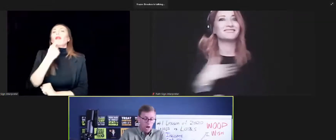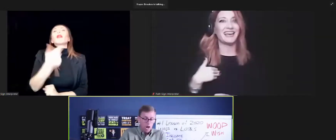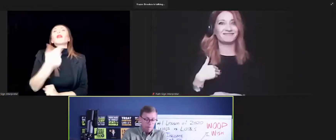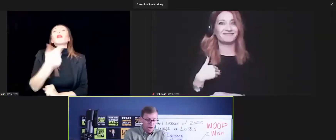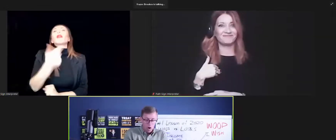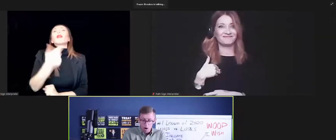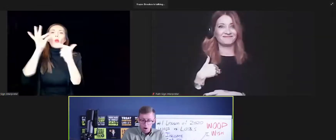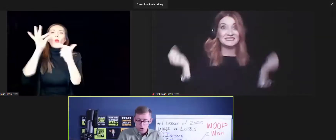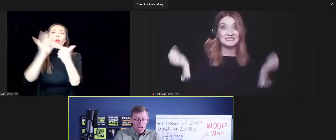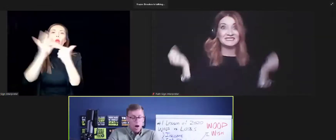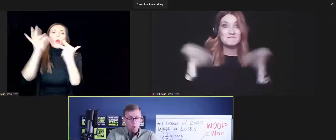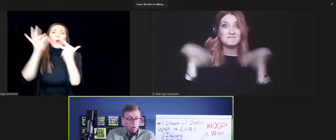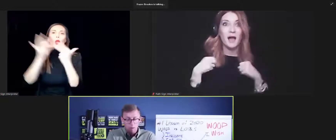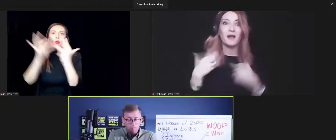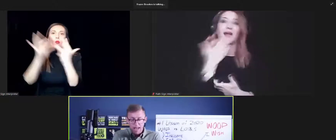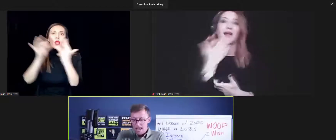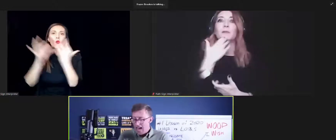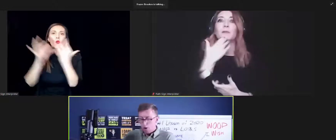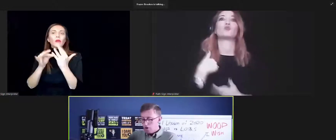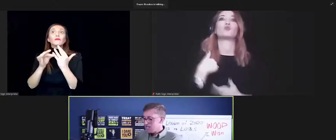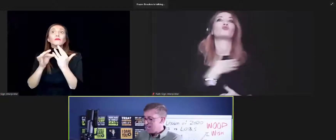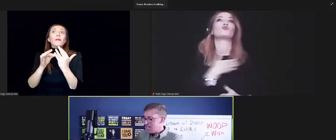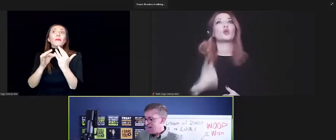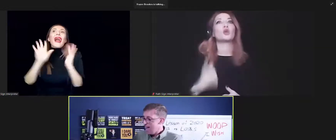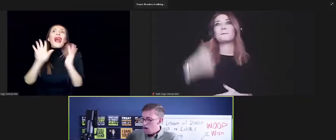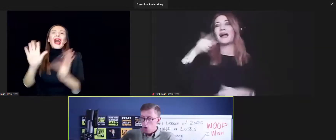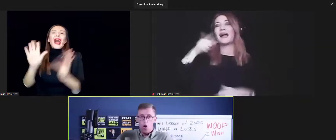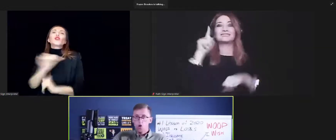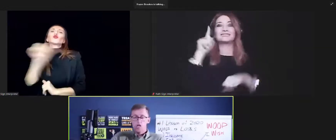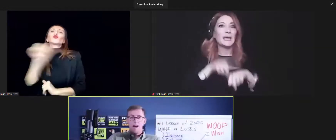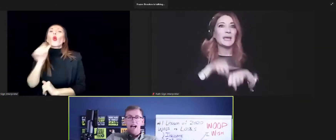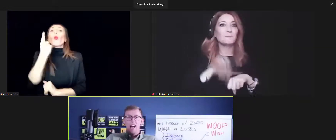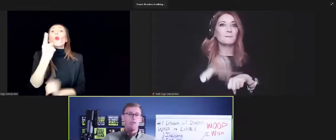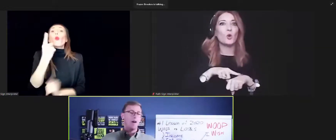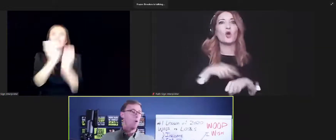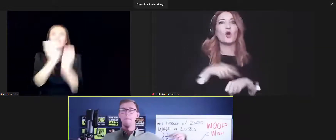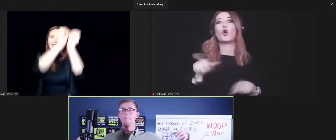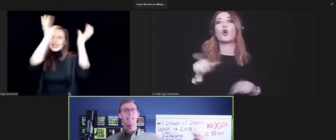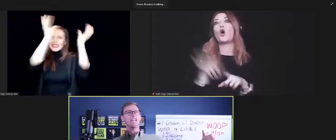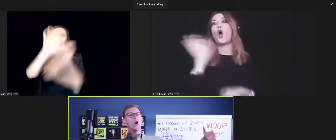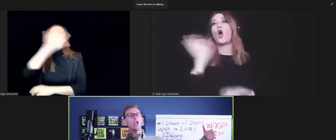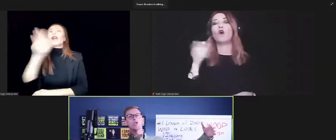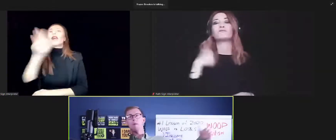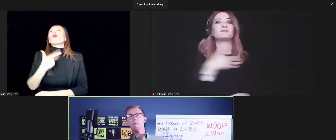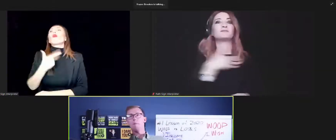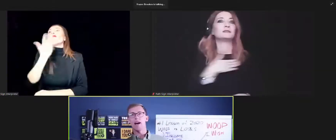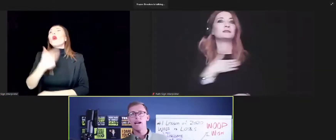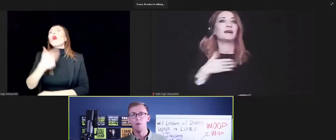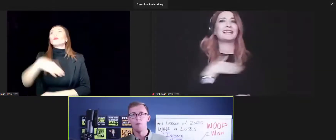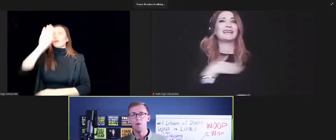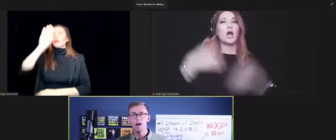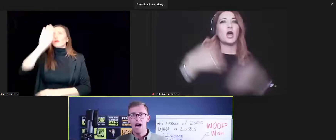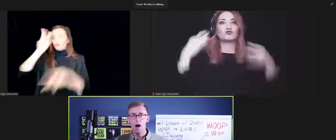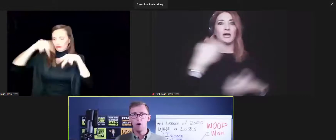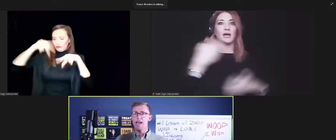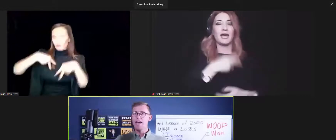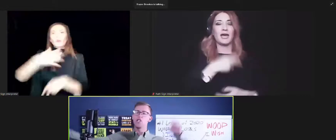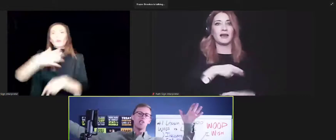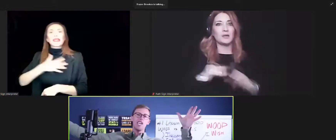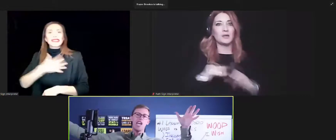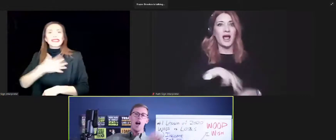to be my own boss. I want more money. I want to retire. I want ultimate health. I want $1 million in my bank account. I want to